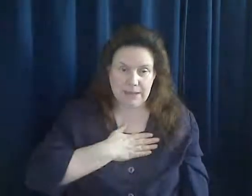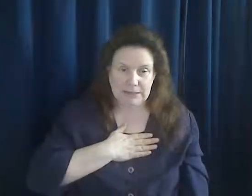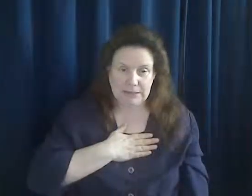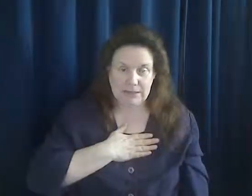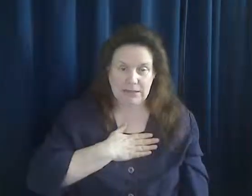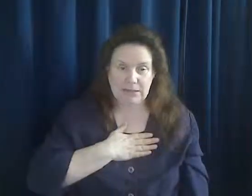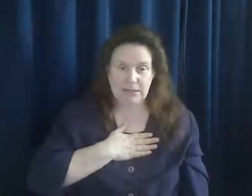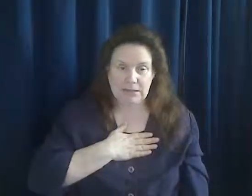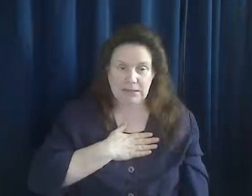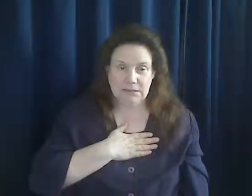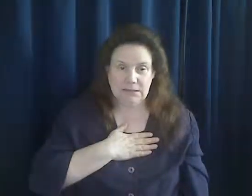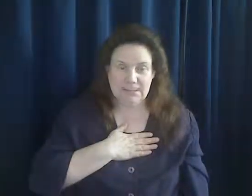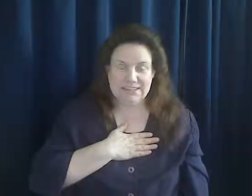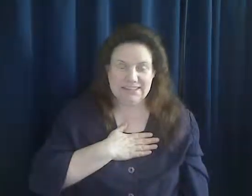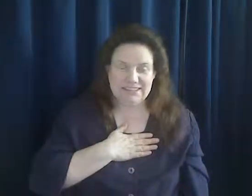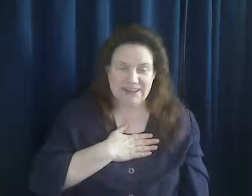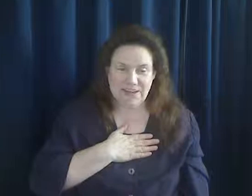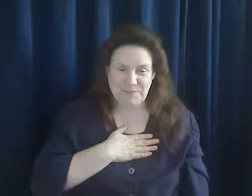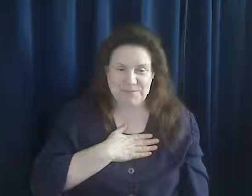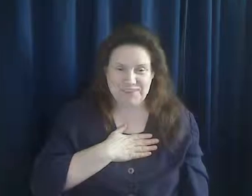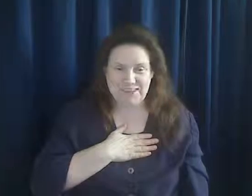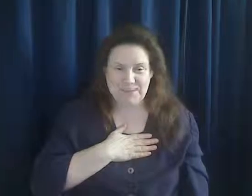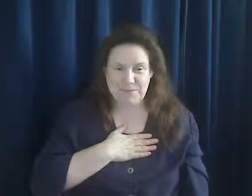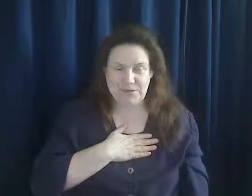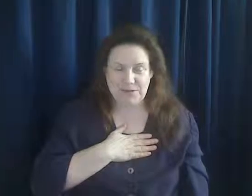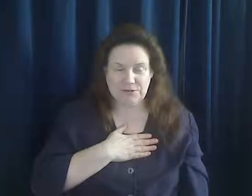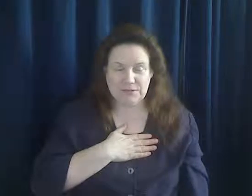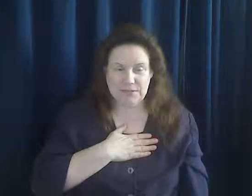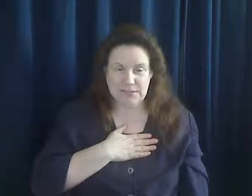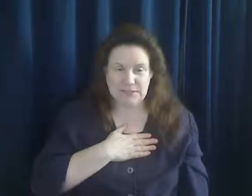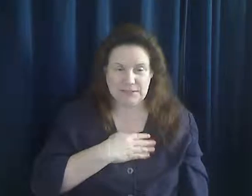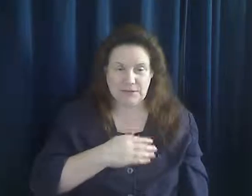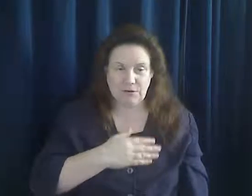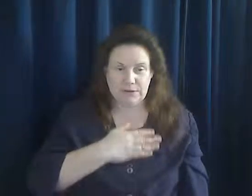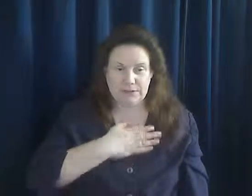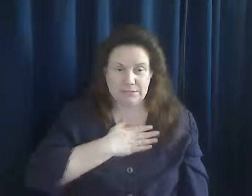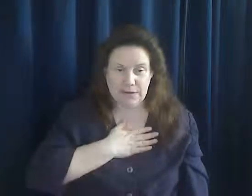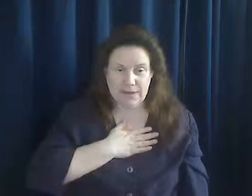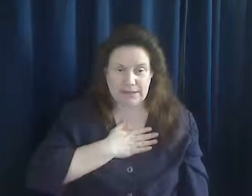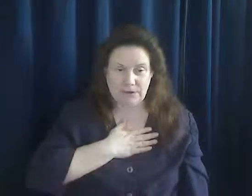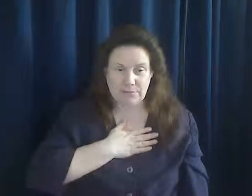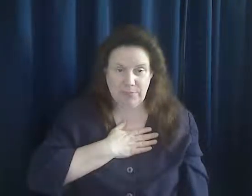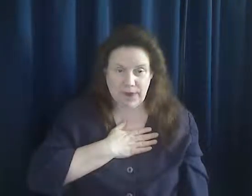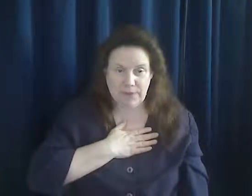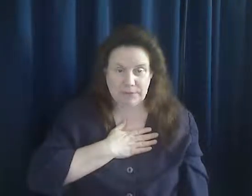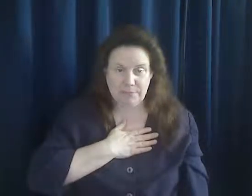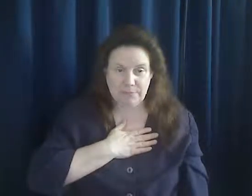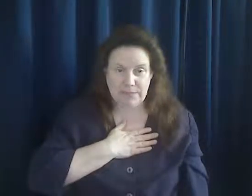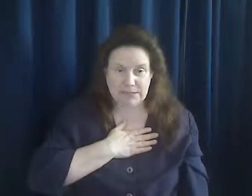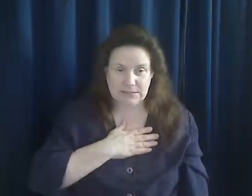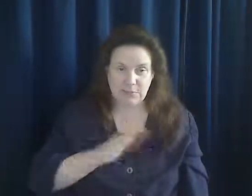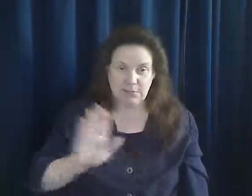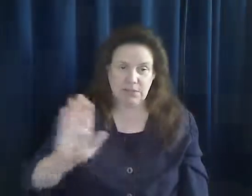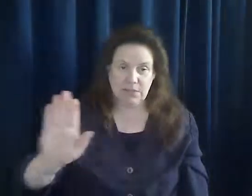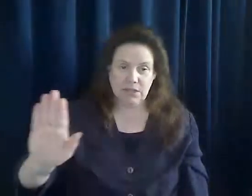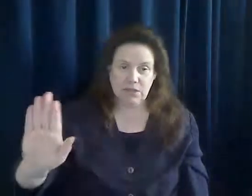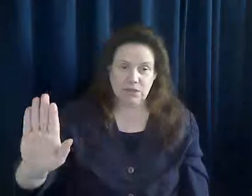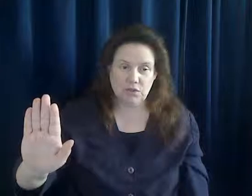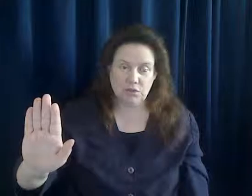mine, and this is a common mistake that beginners make. So if it's mine or my, hand is open,